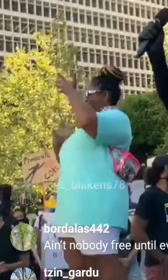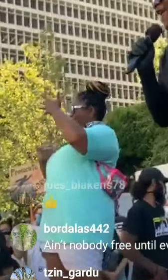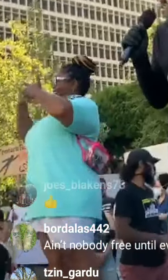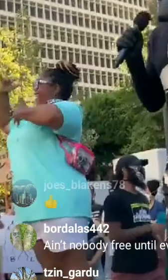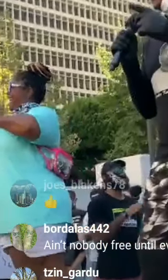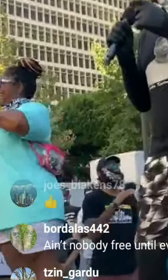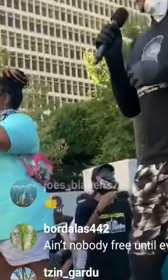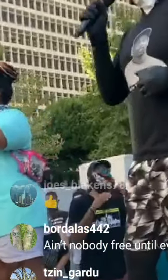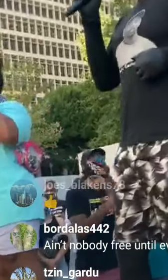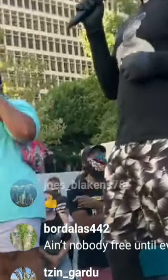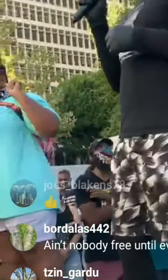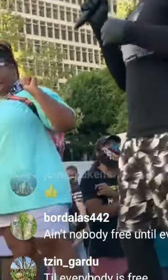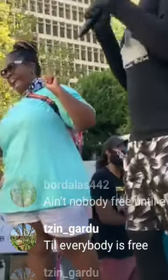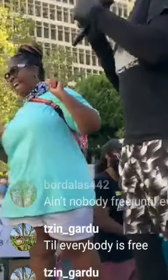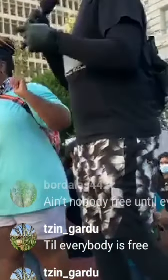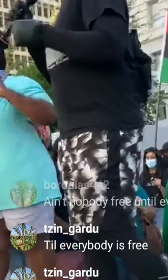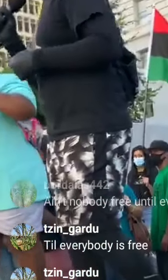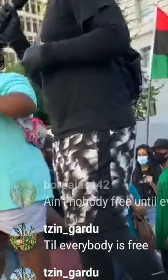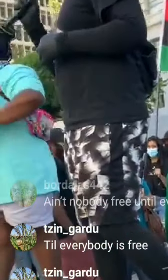me. Okay, we're gonna go from the top.